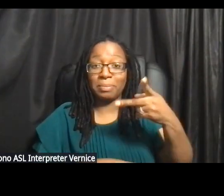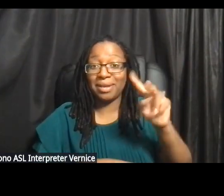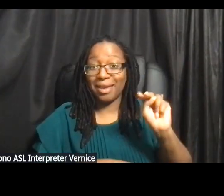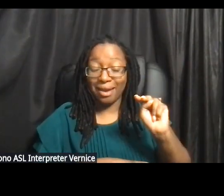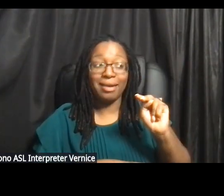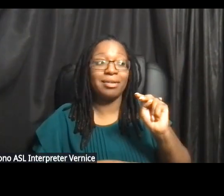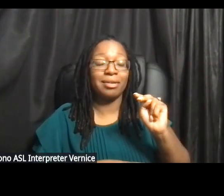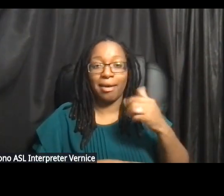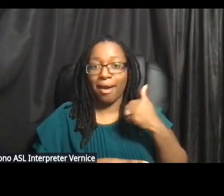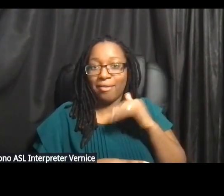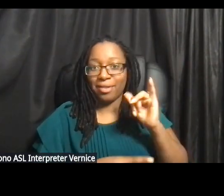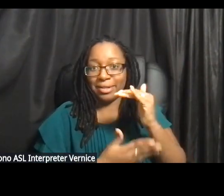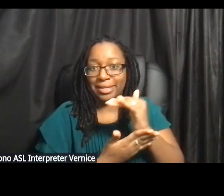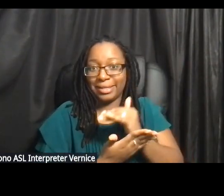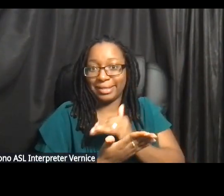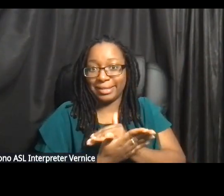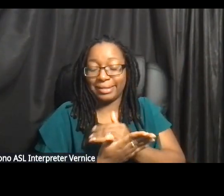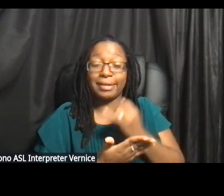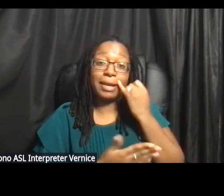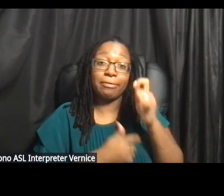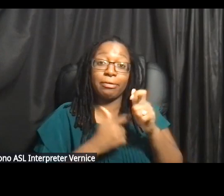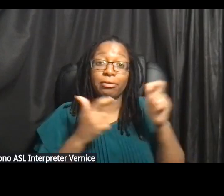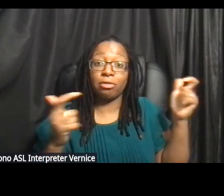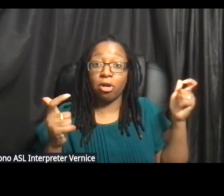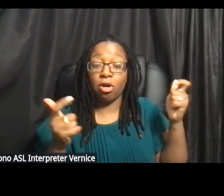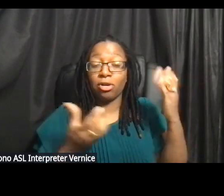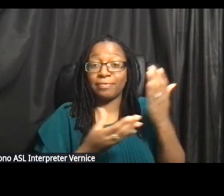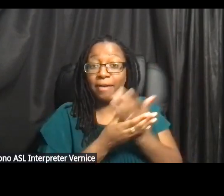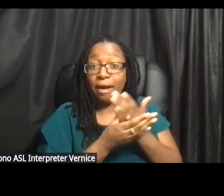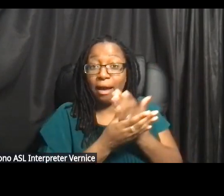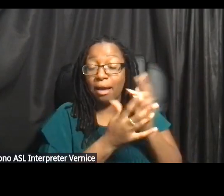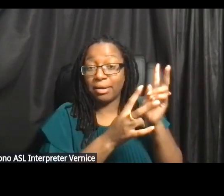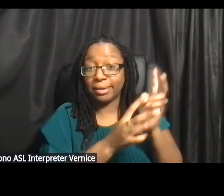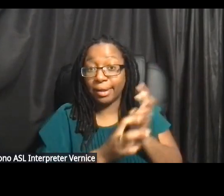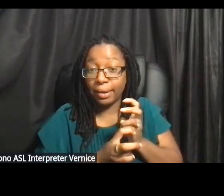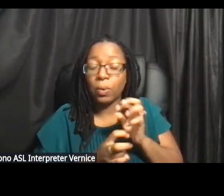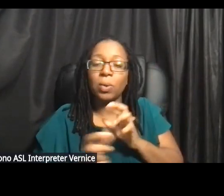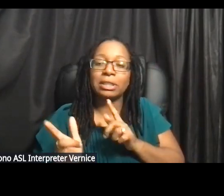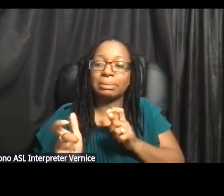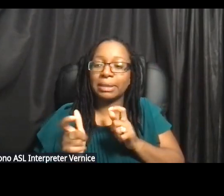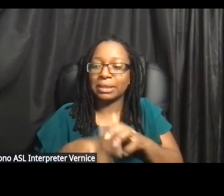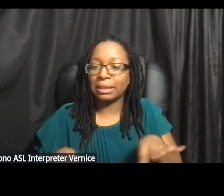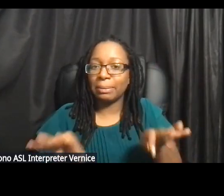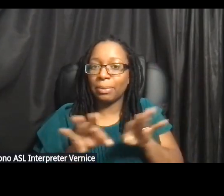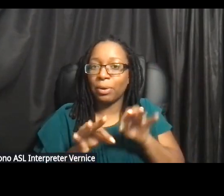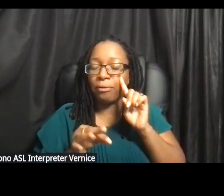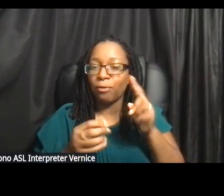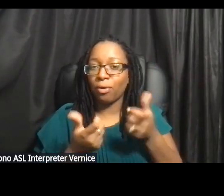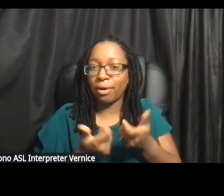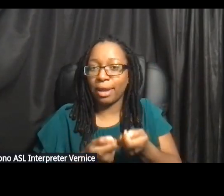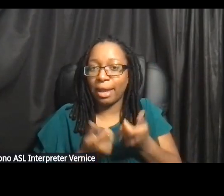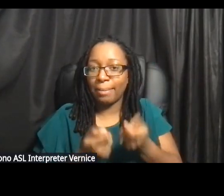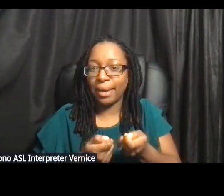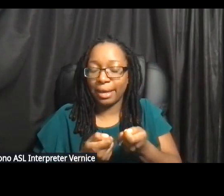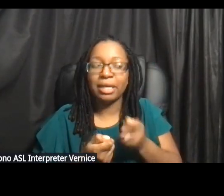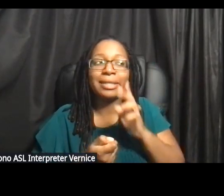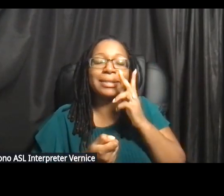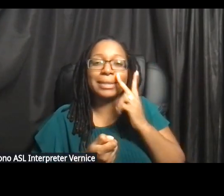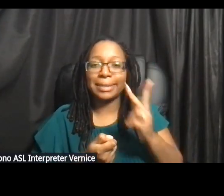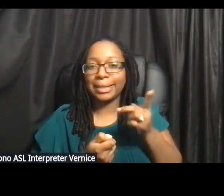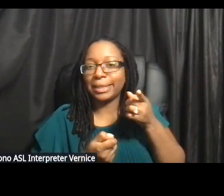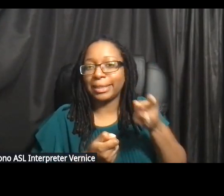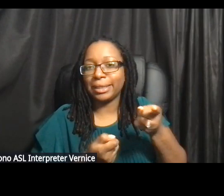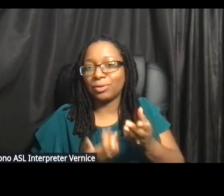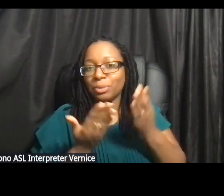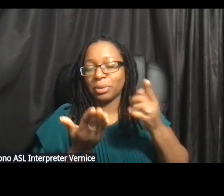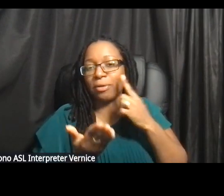want to download large files, or if speed is important, maybe for gaming, check reviews and recommendations on these platforms that I've offered for